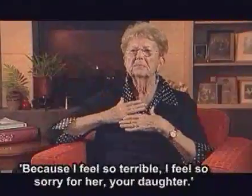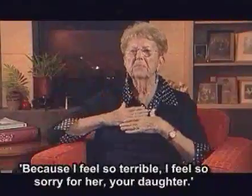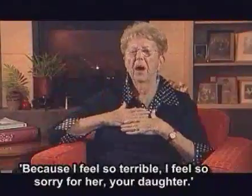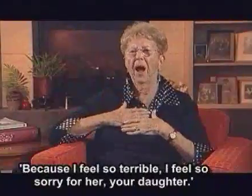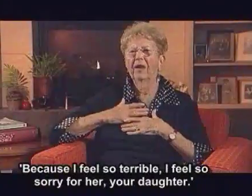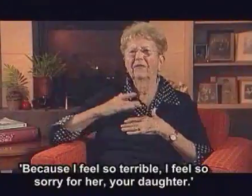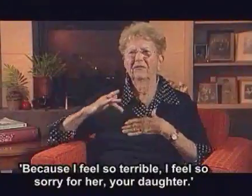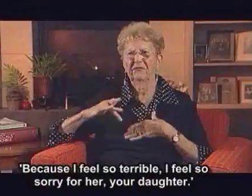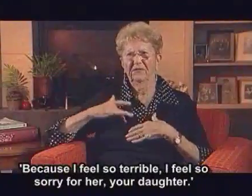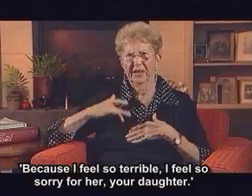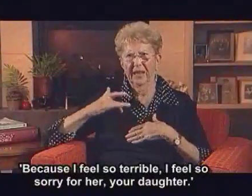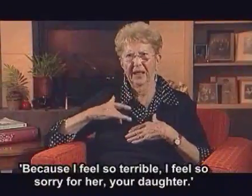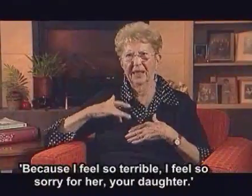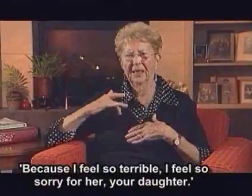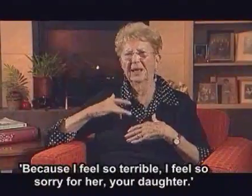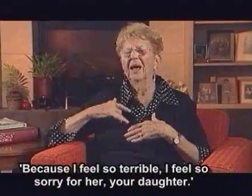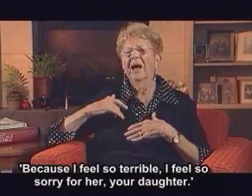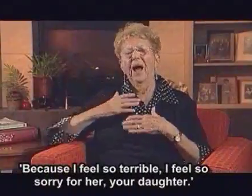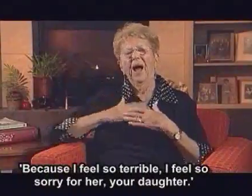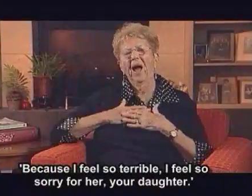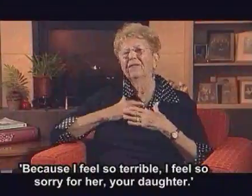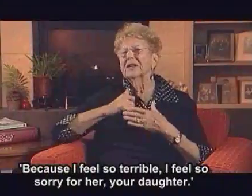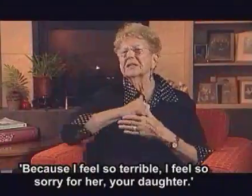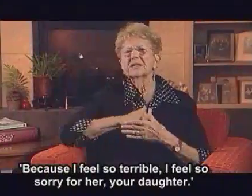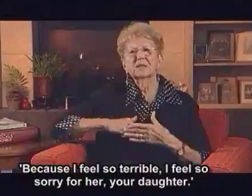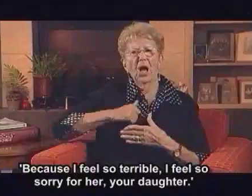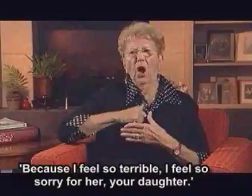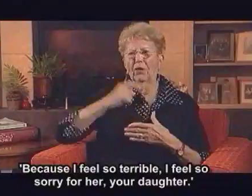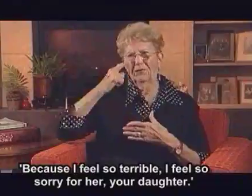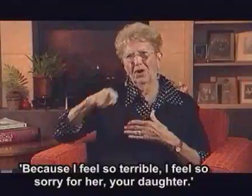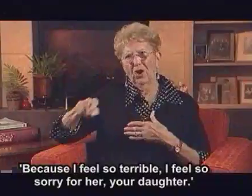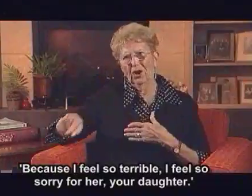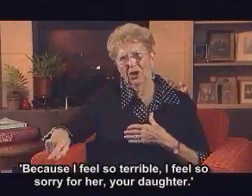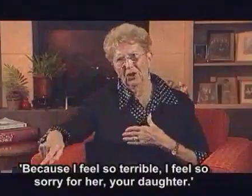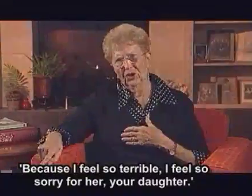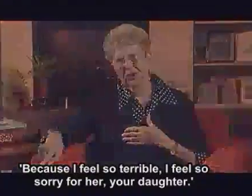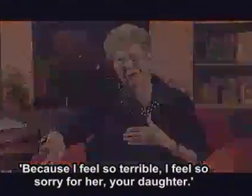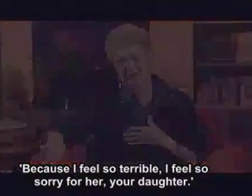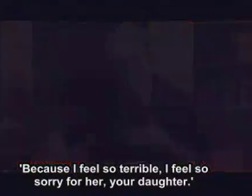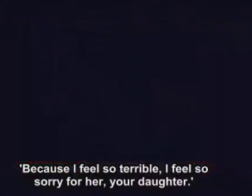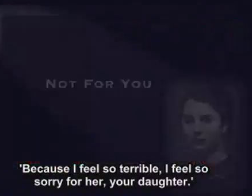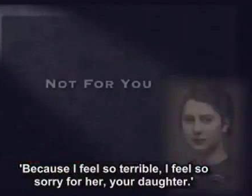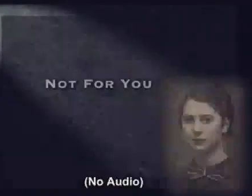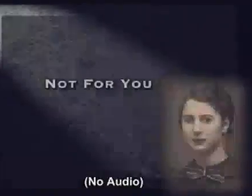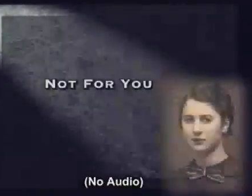you. Because I feel so terrible. I feel so sorry for her, for your daughter.